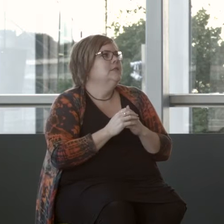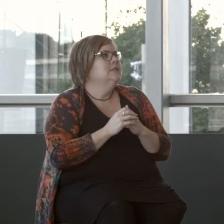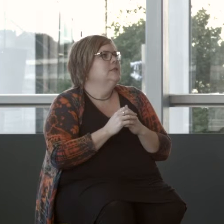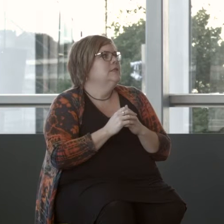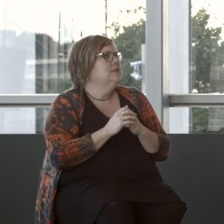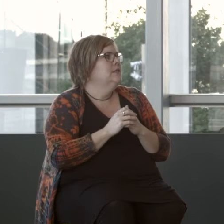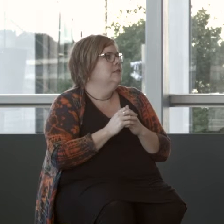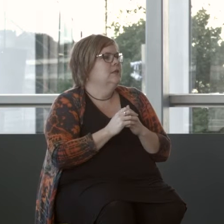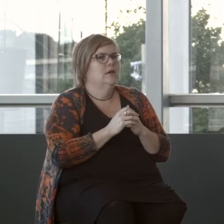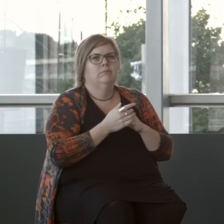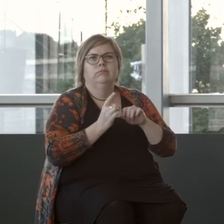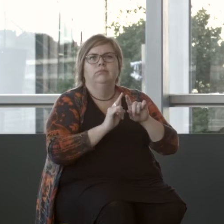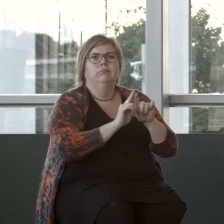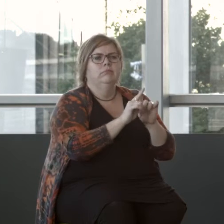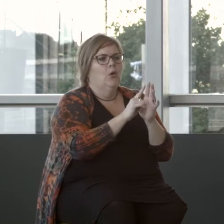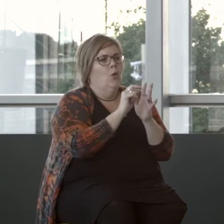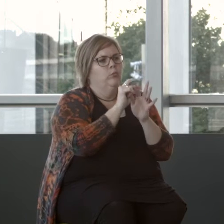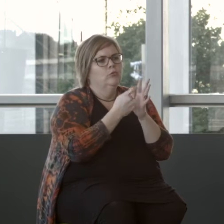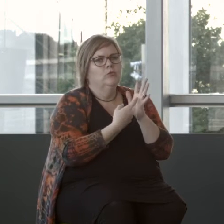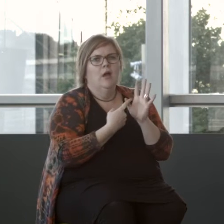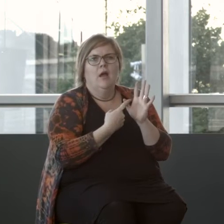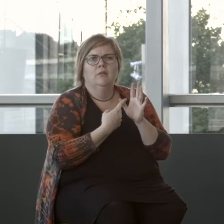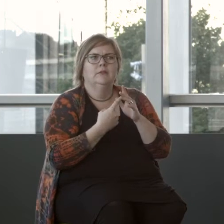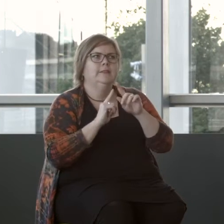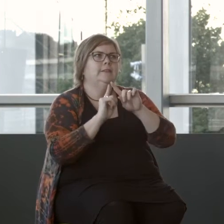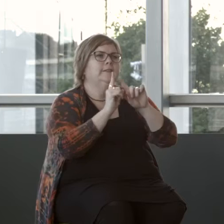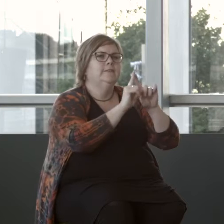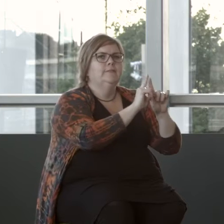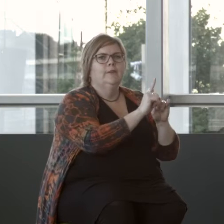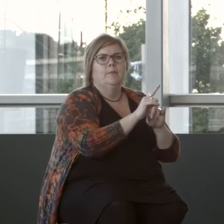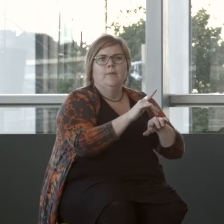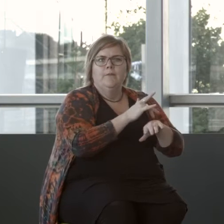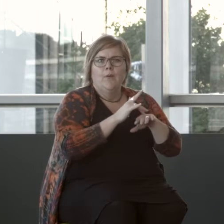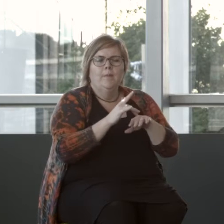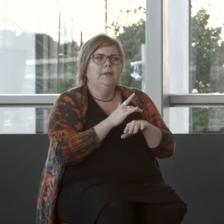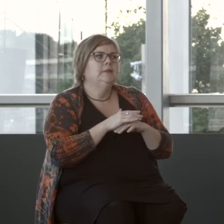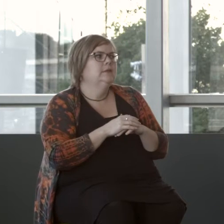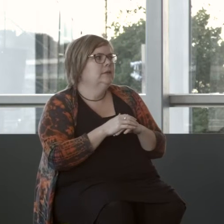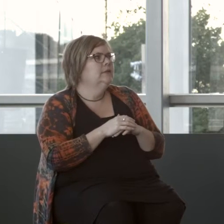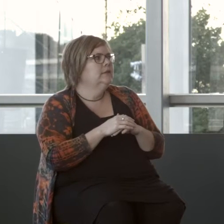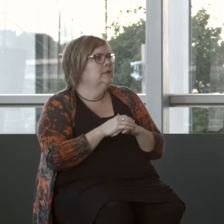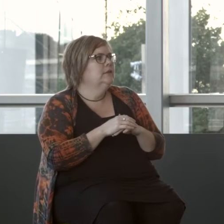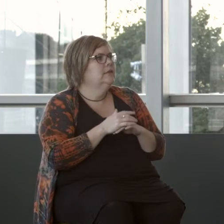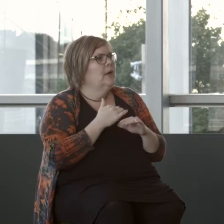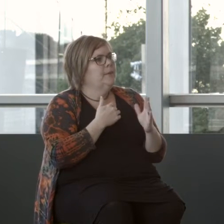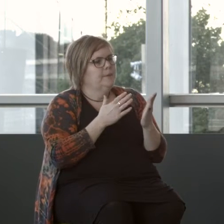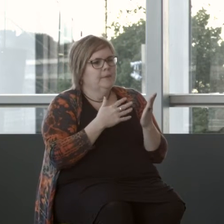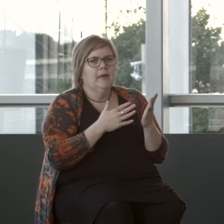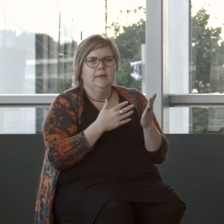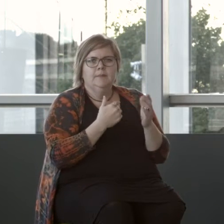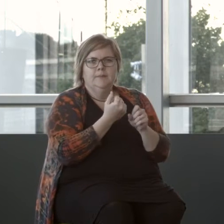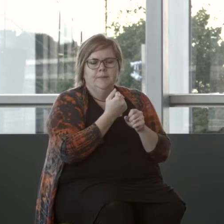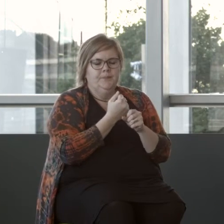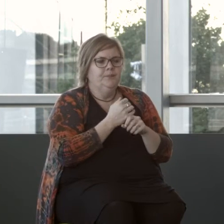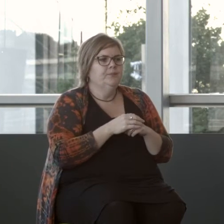La Traviata, like the whole opera review, a whole bunch of different performances. And one of the things